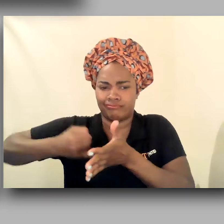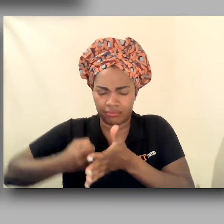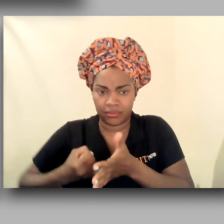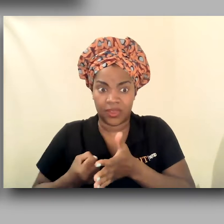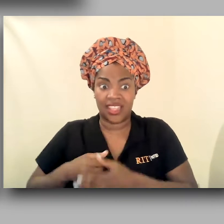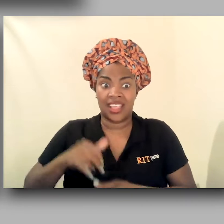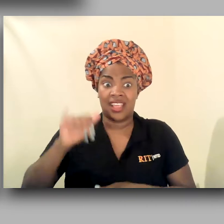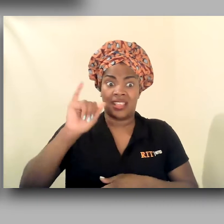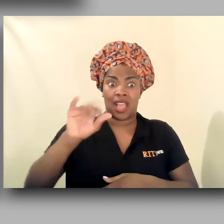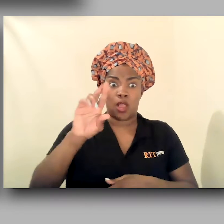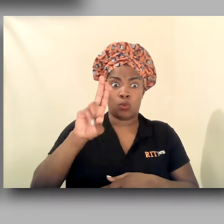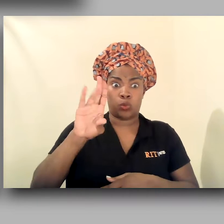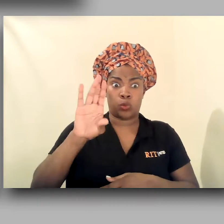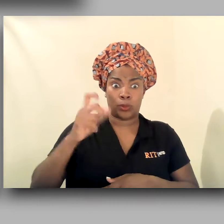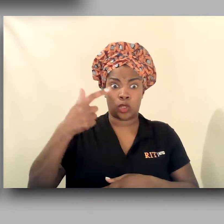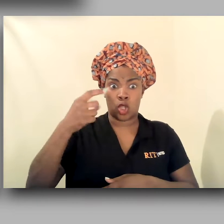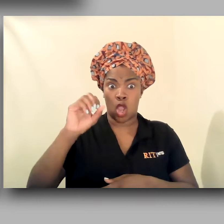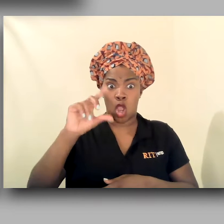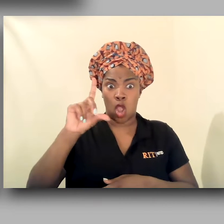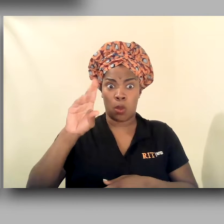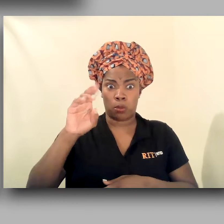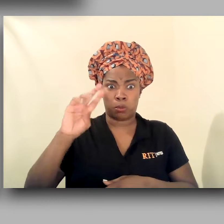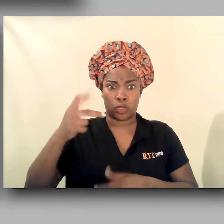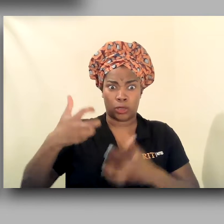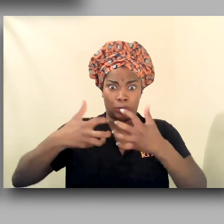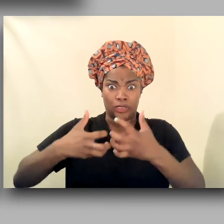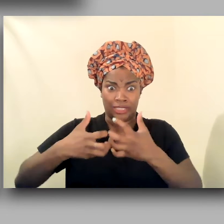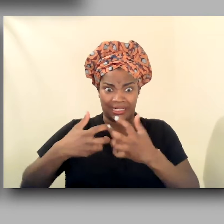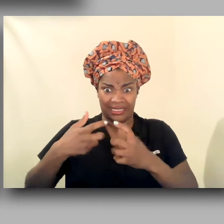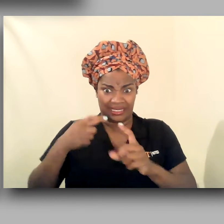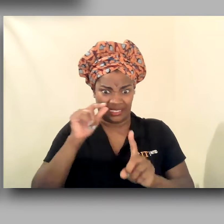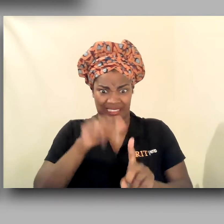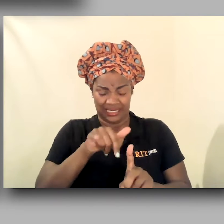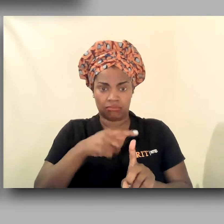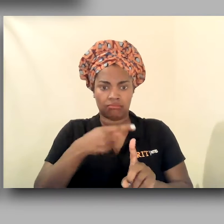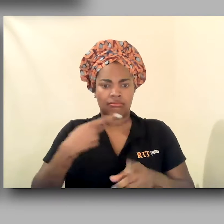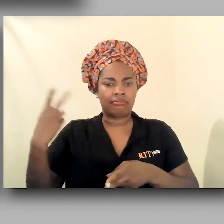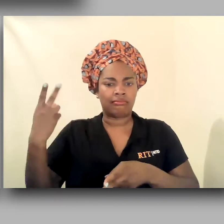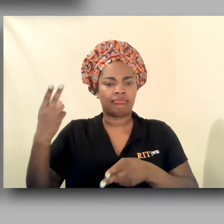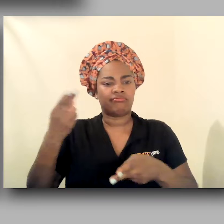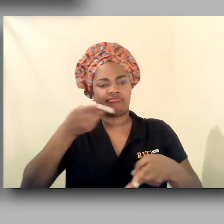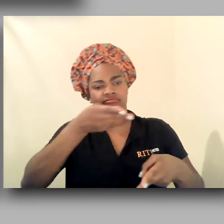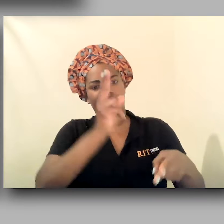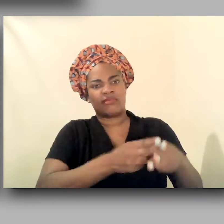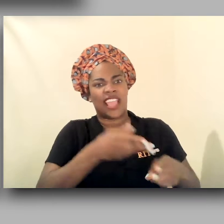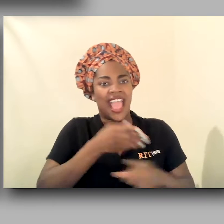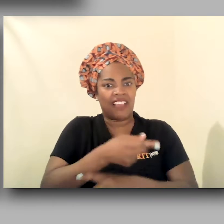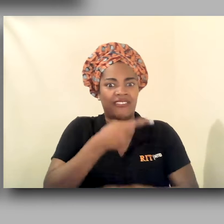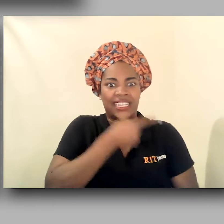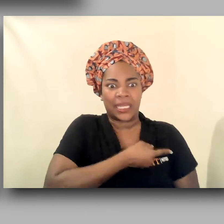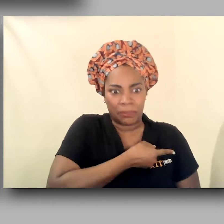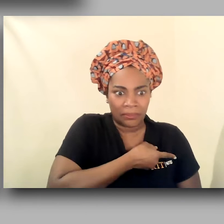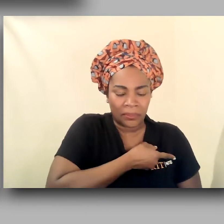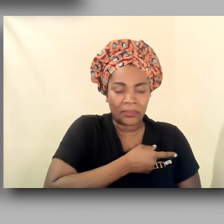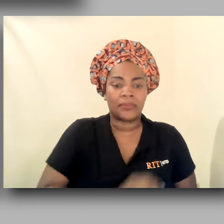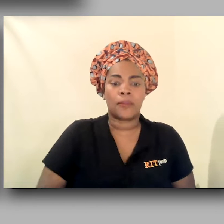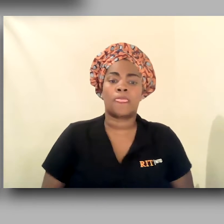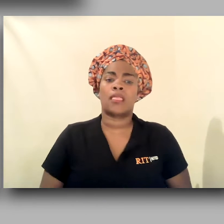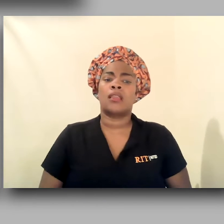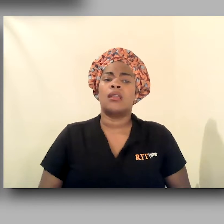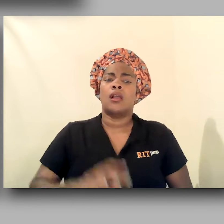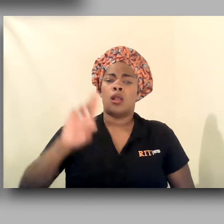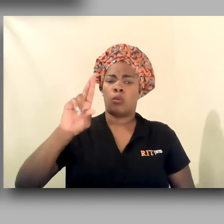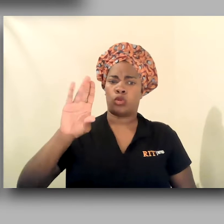The Rube Goldberg machine is named after him. Rube was